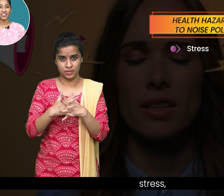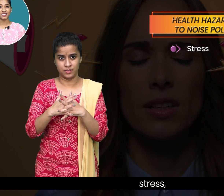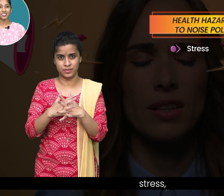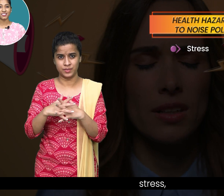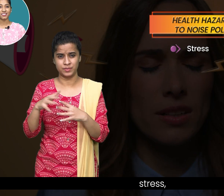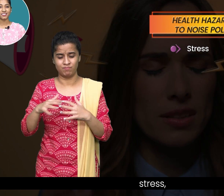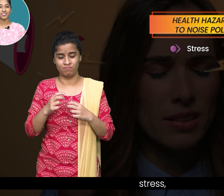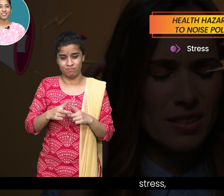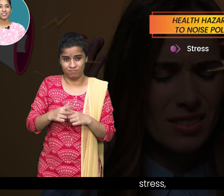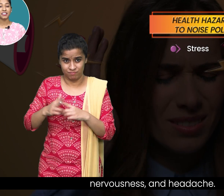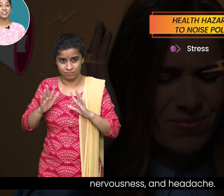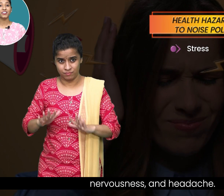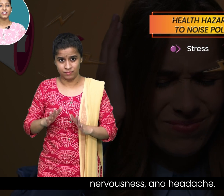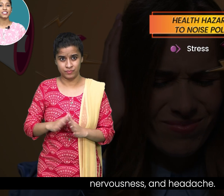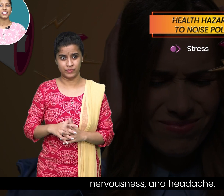stress,